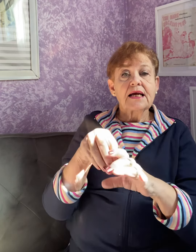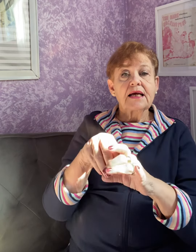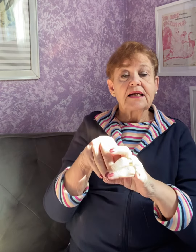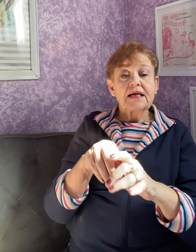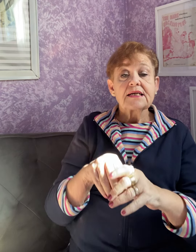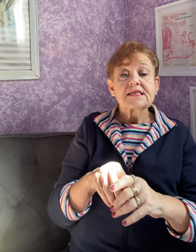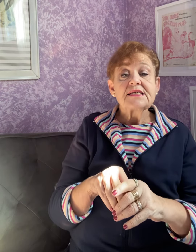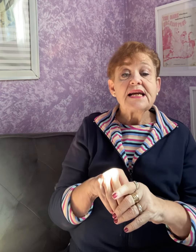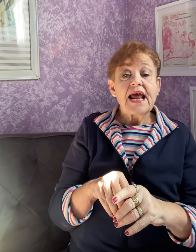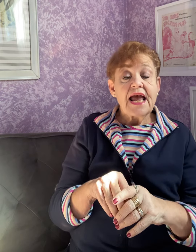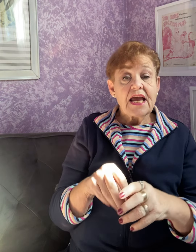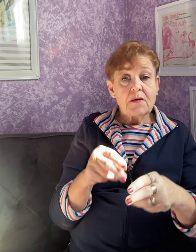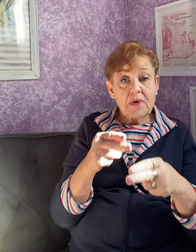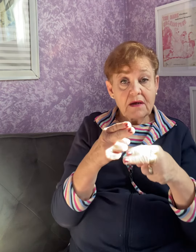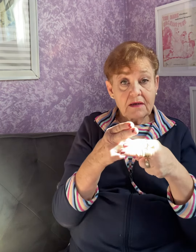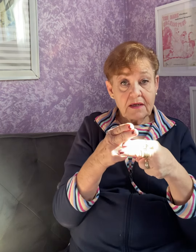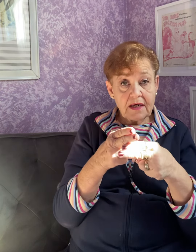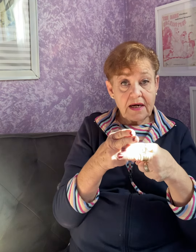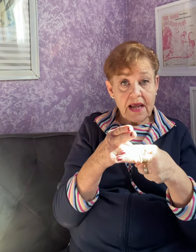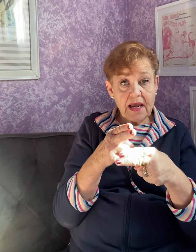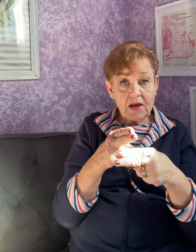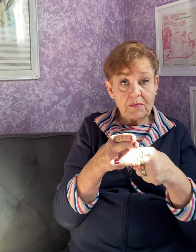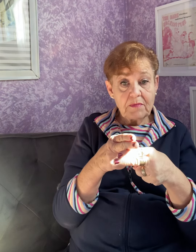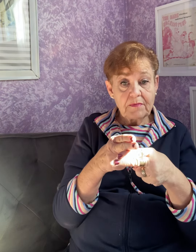In his name,